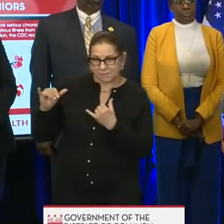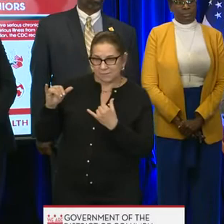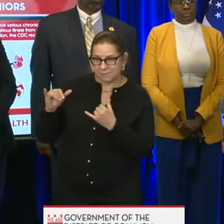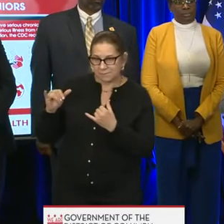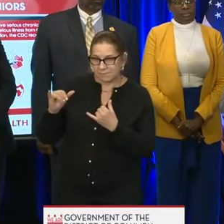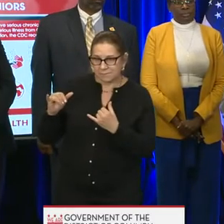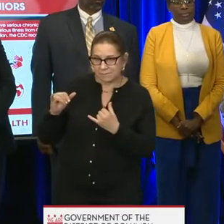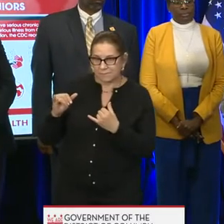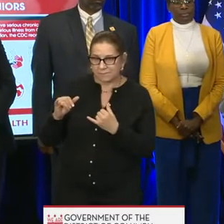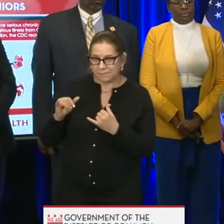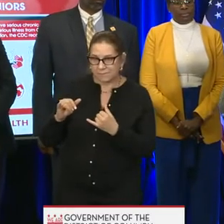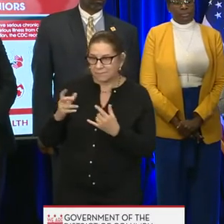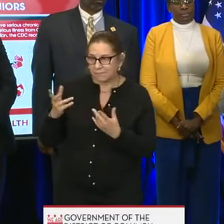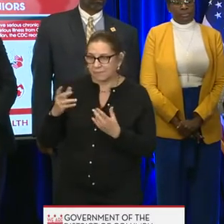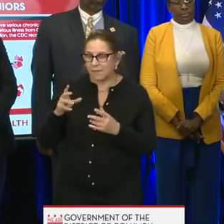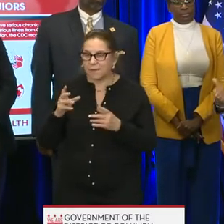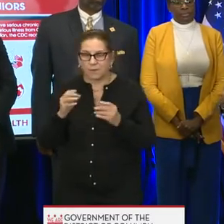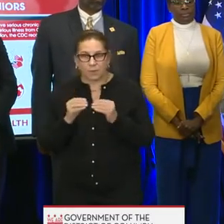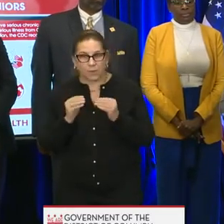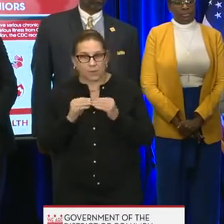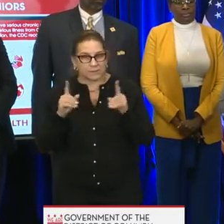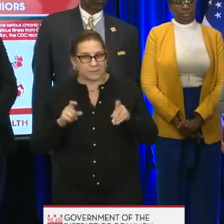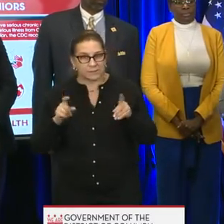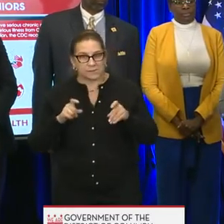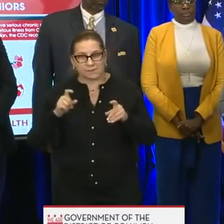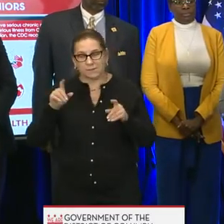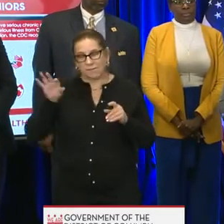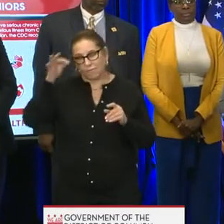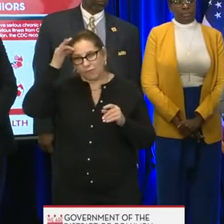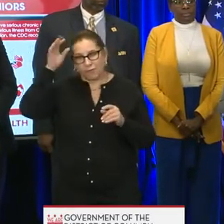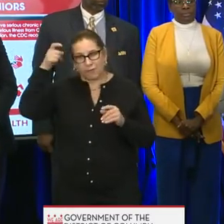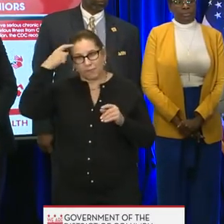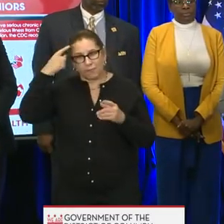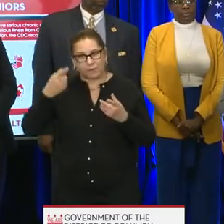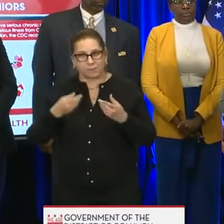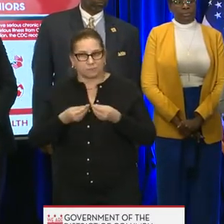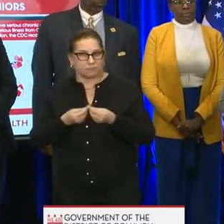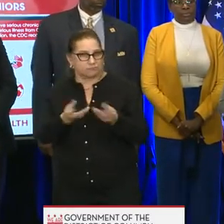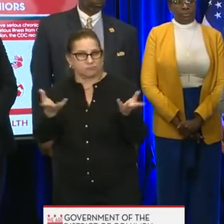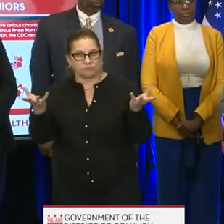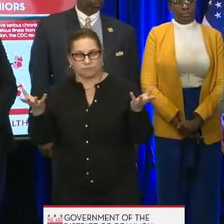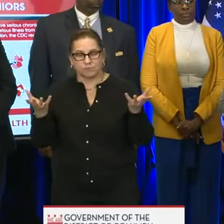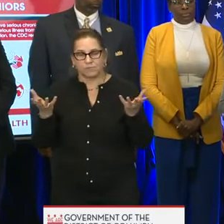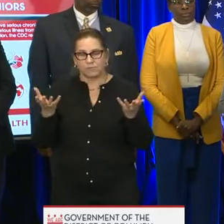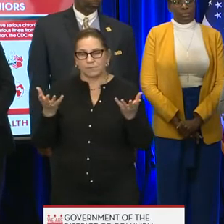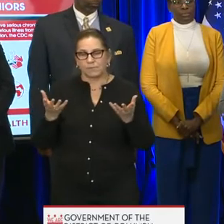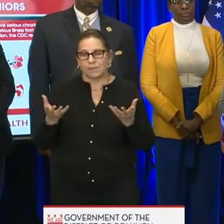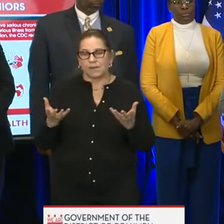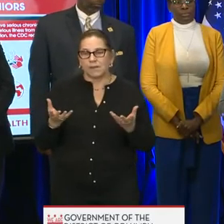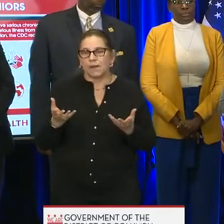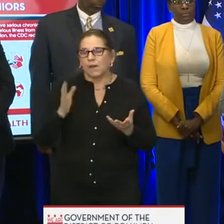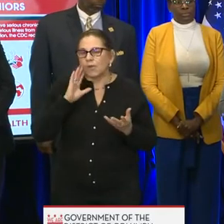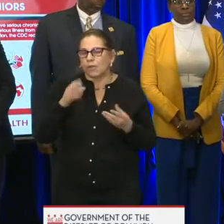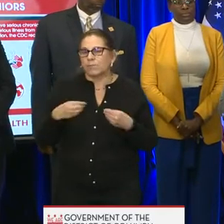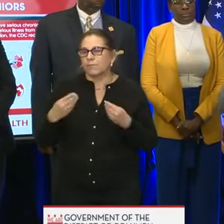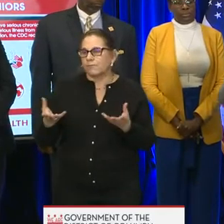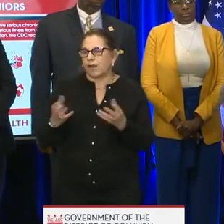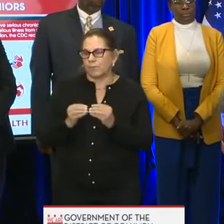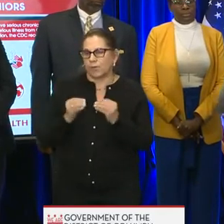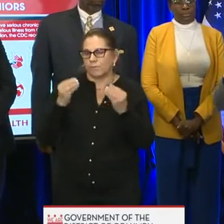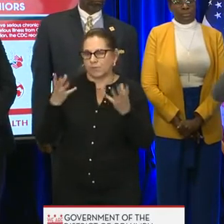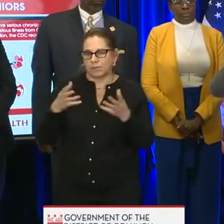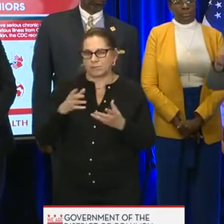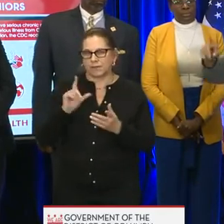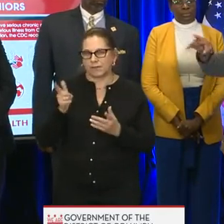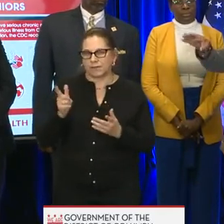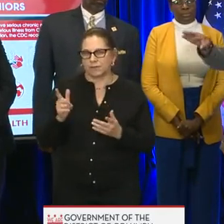will be rolling out at retail locations. He said that we would get more information about that in the coming days. Yes.